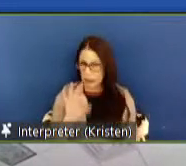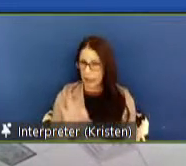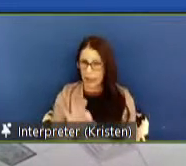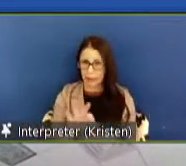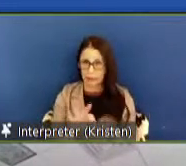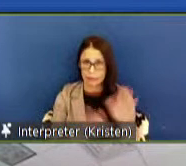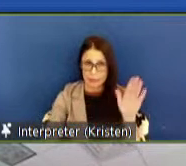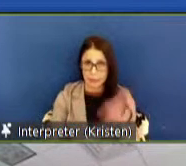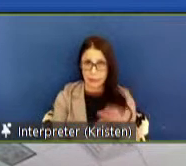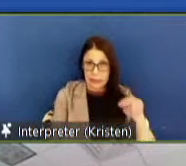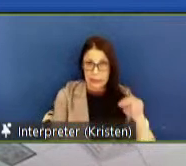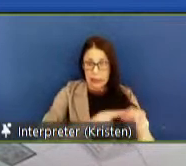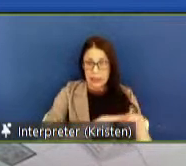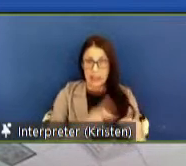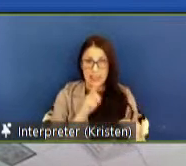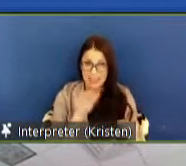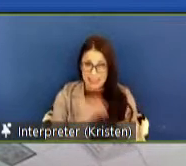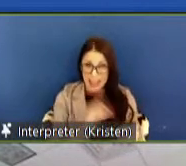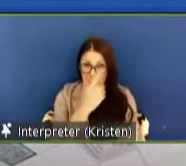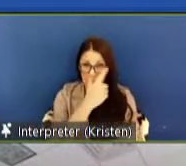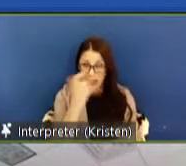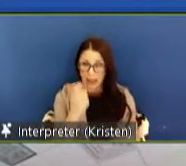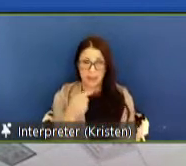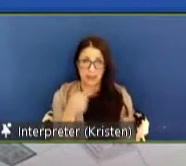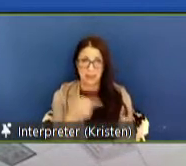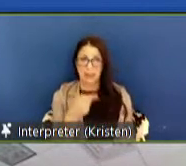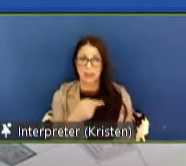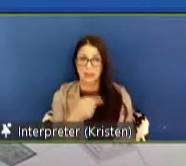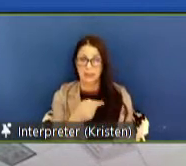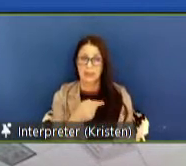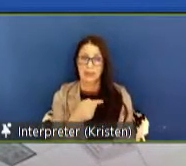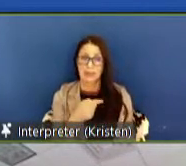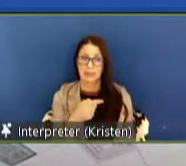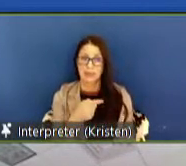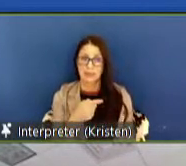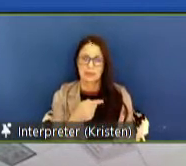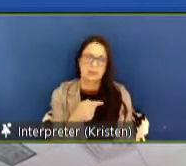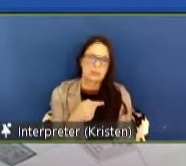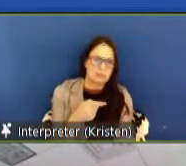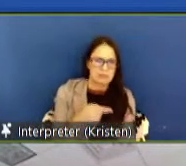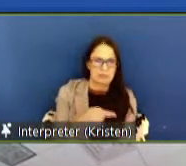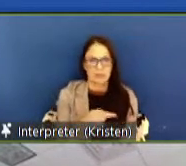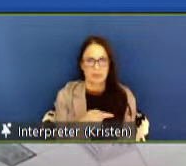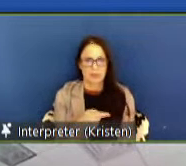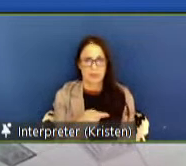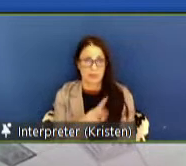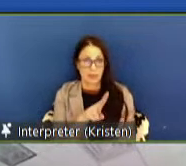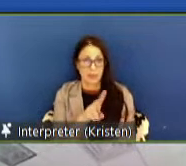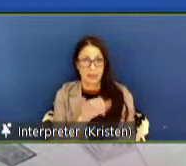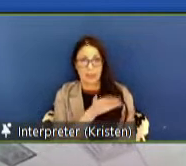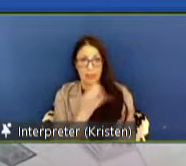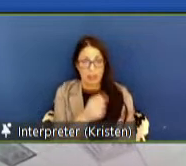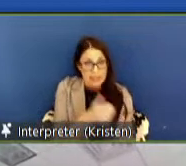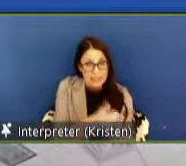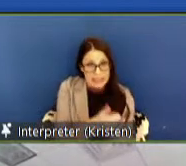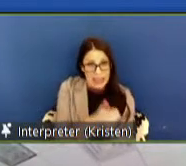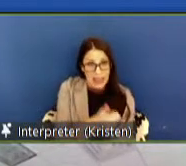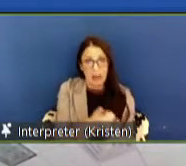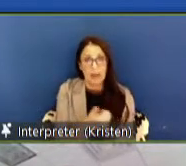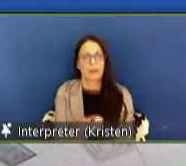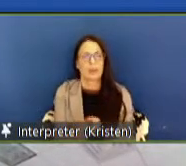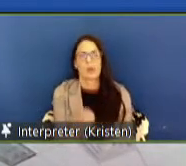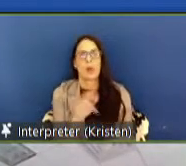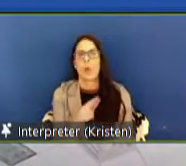that is being experienced with Omicron is due more to inherent features of the virus, increased transmissibility